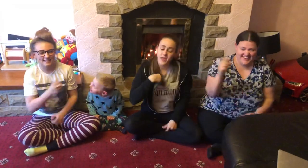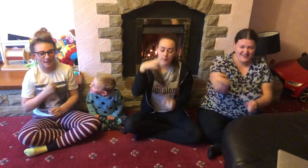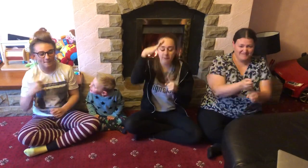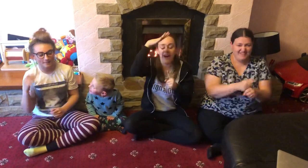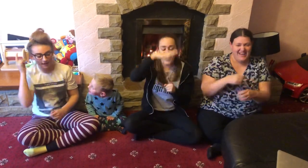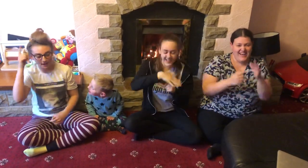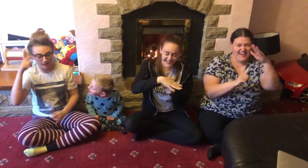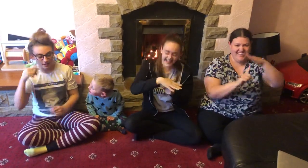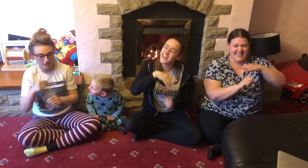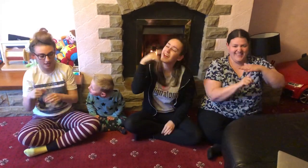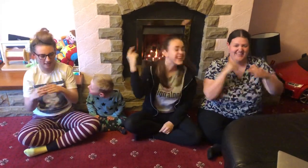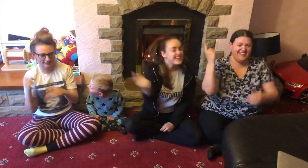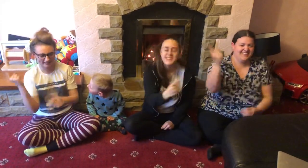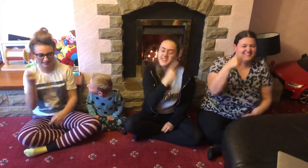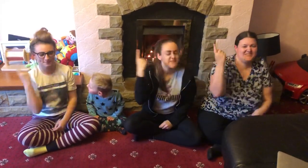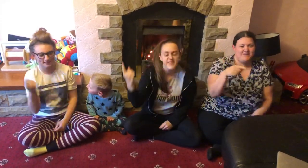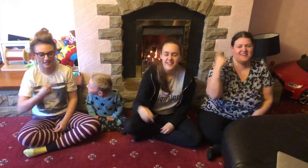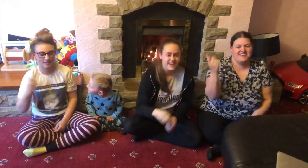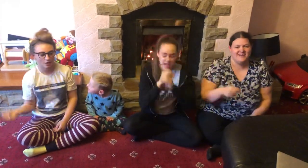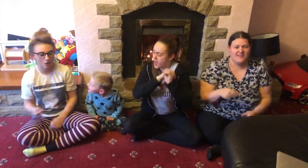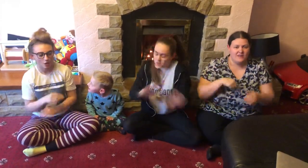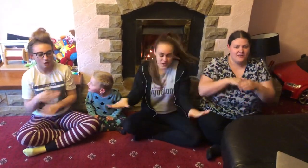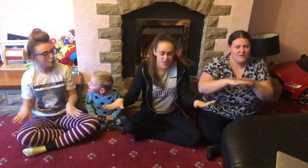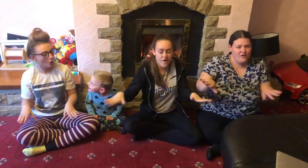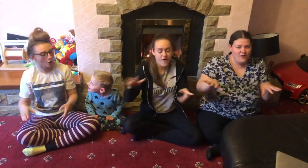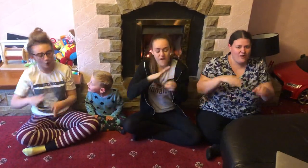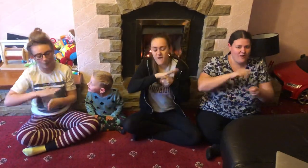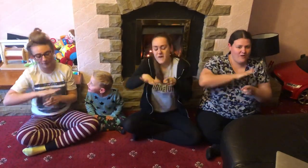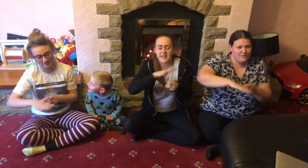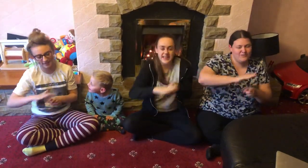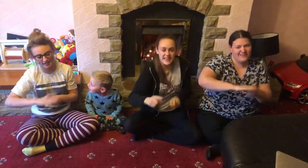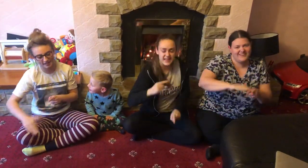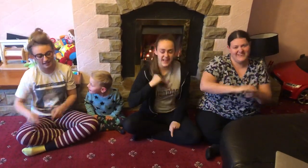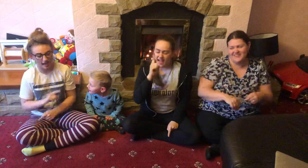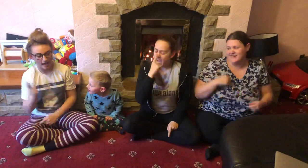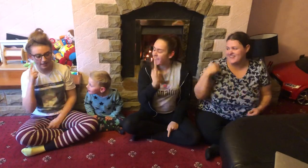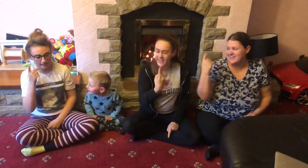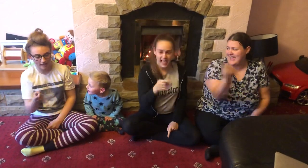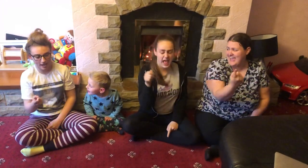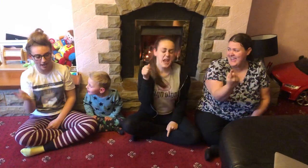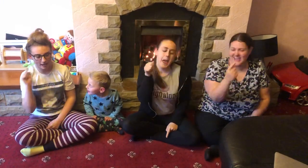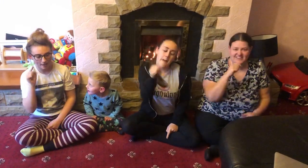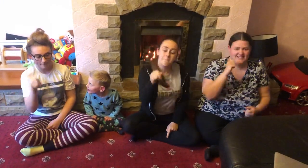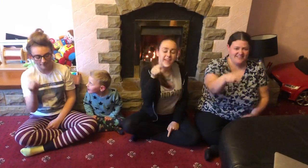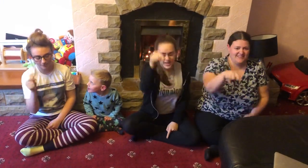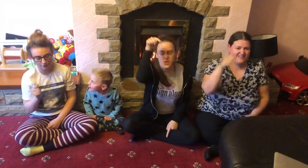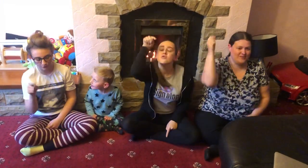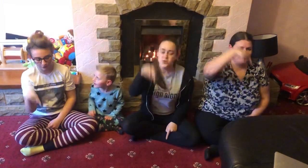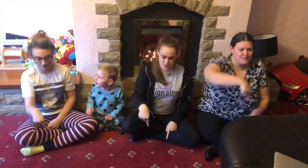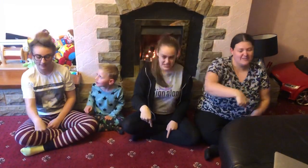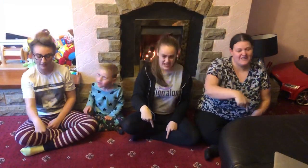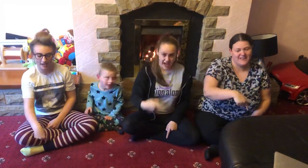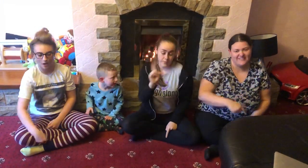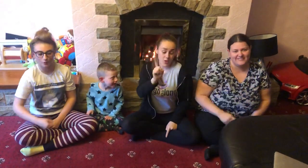You got my head spinning, no kidding. I can't pin you down.